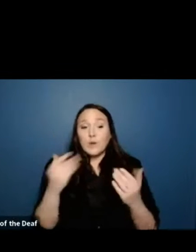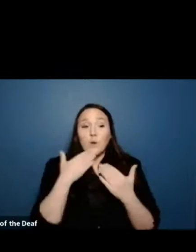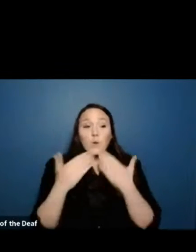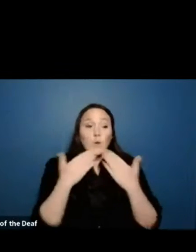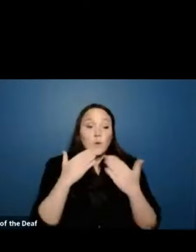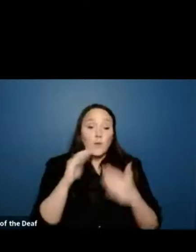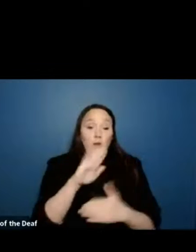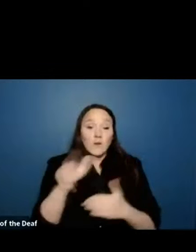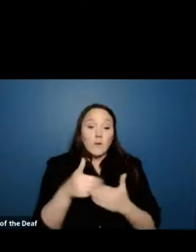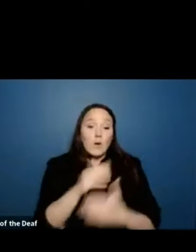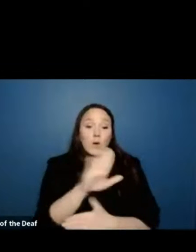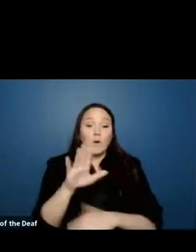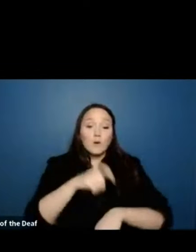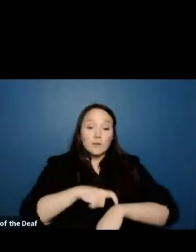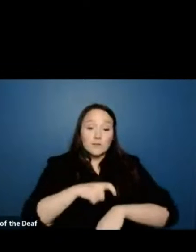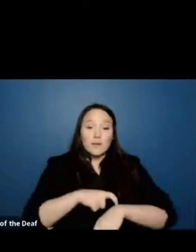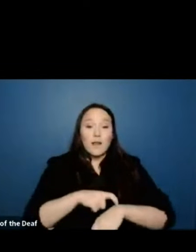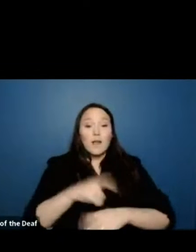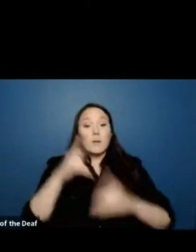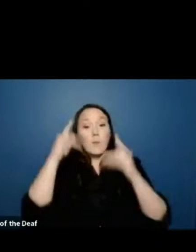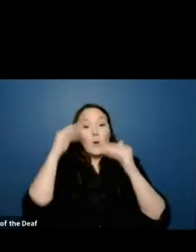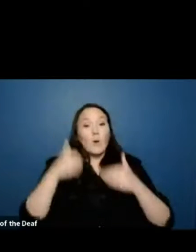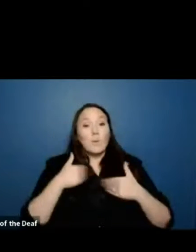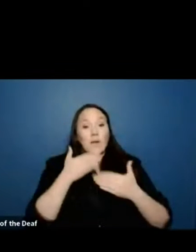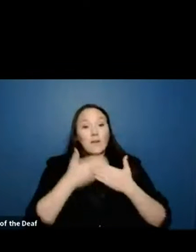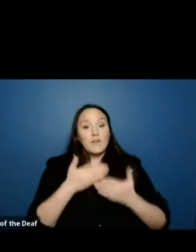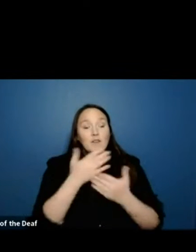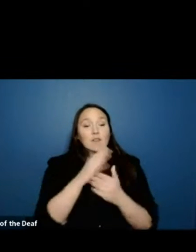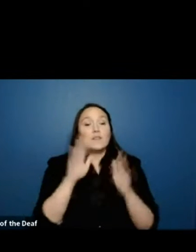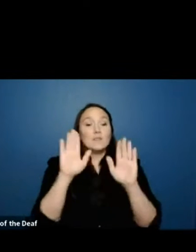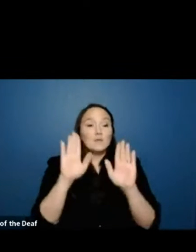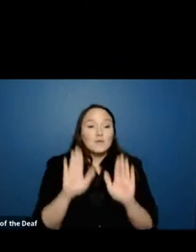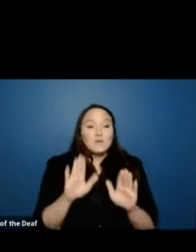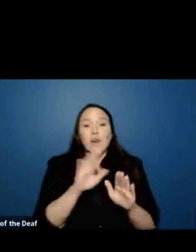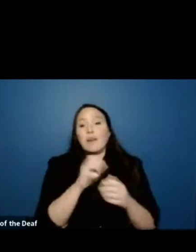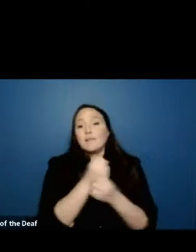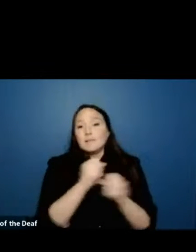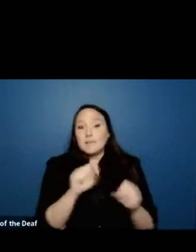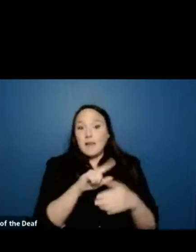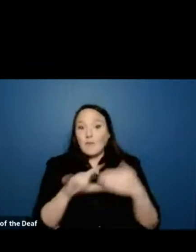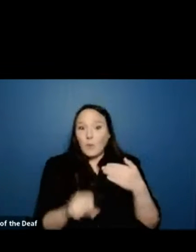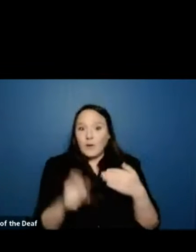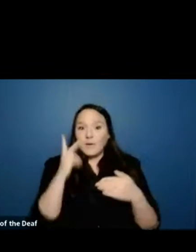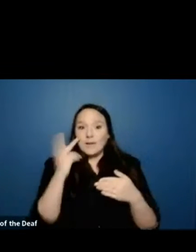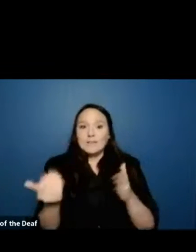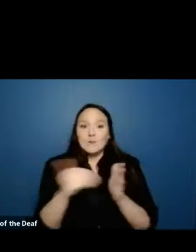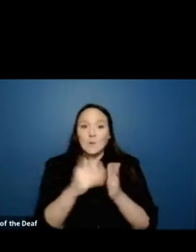you all for your time today. And we hope you have a great and safe weekend, and we will see you again next week.